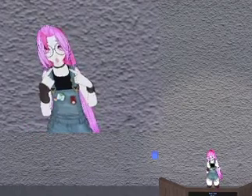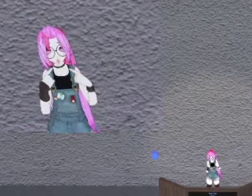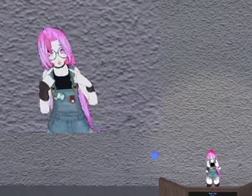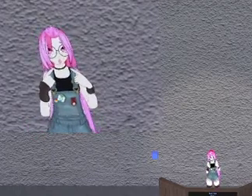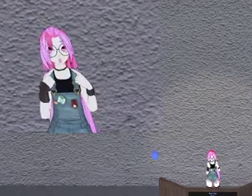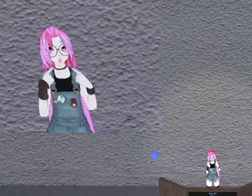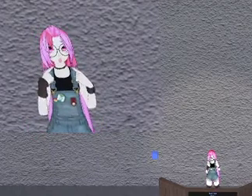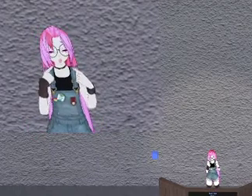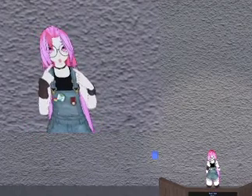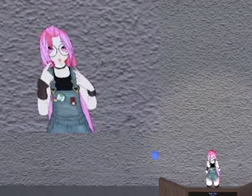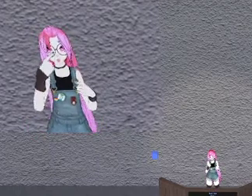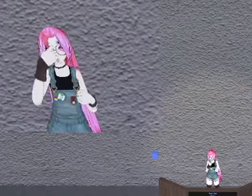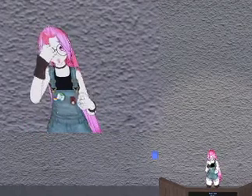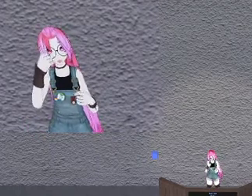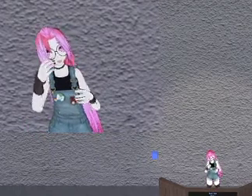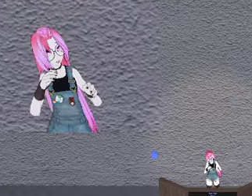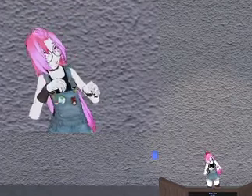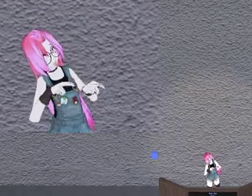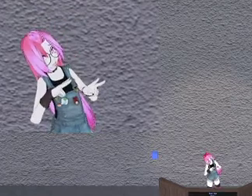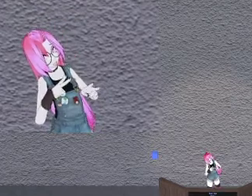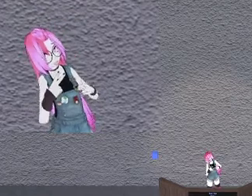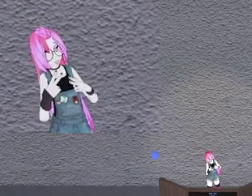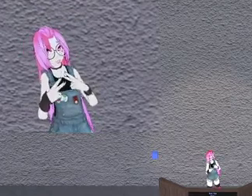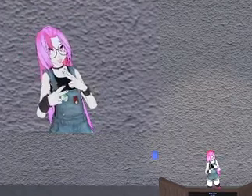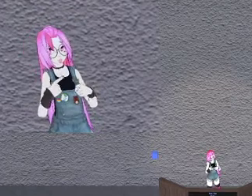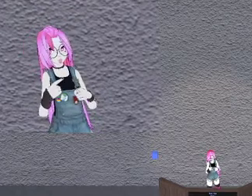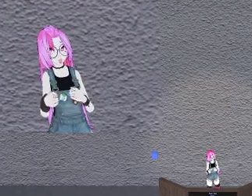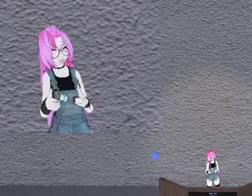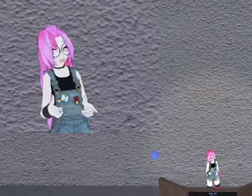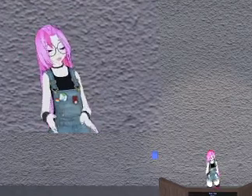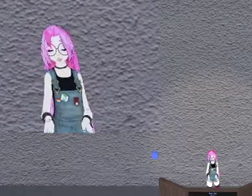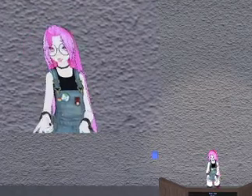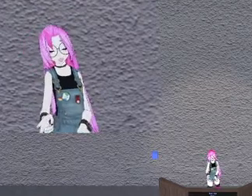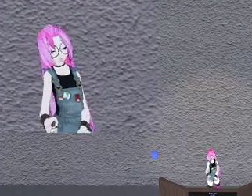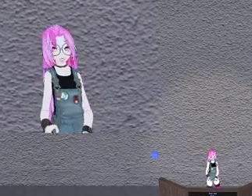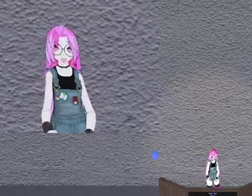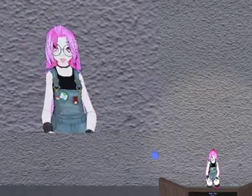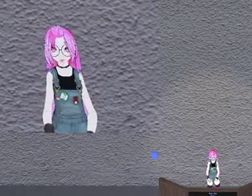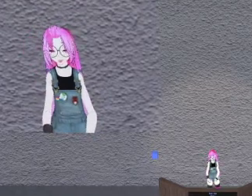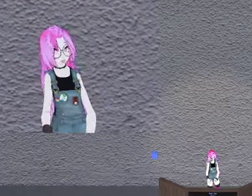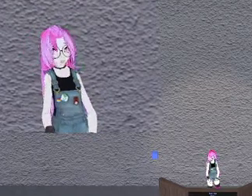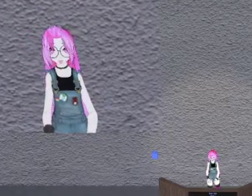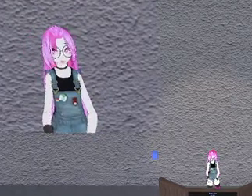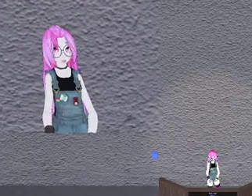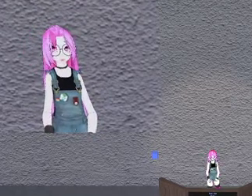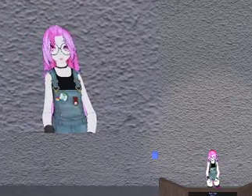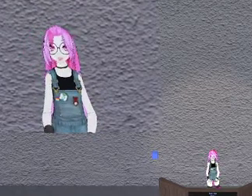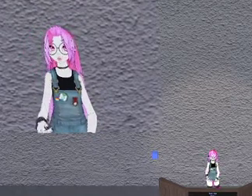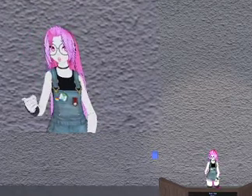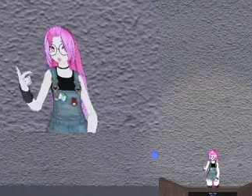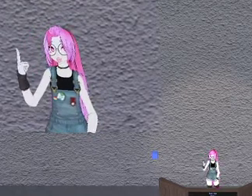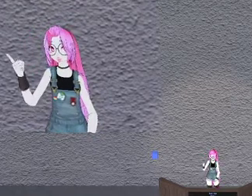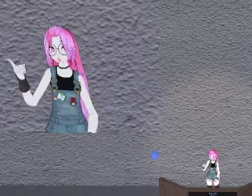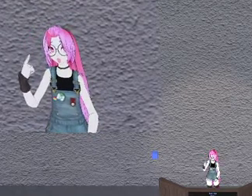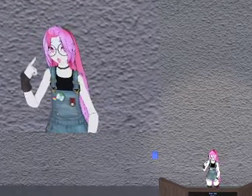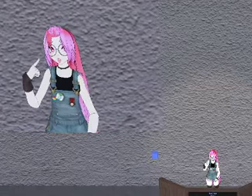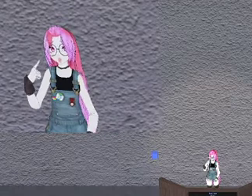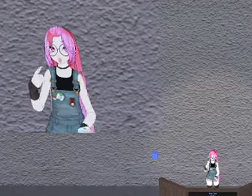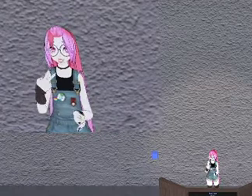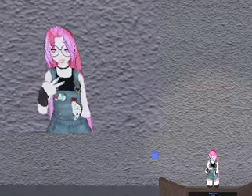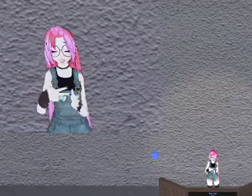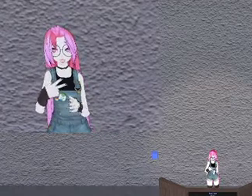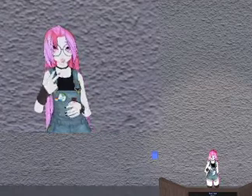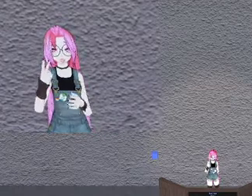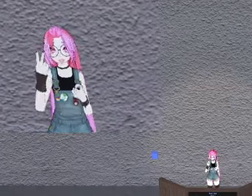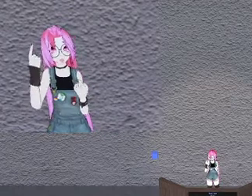no and to nod your head yes? Because they were watching me and Ray sign, and Ray kept signing no. And she thought